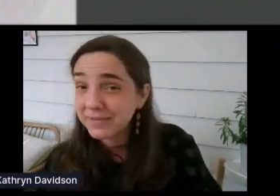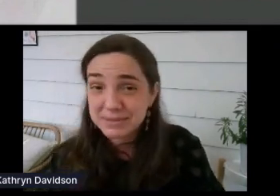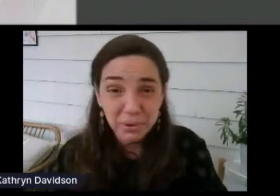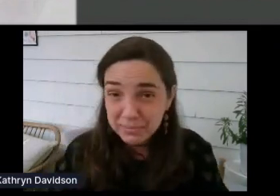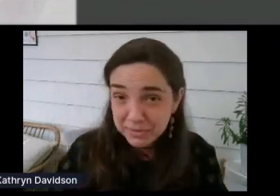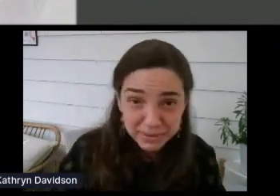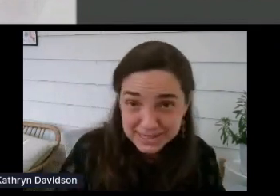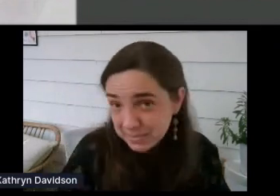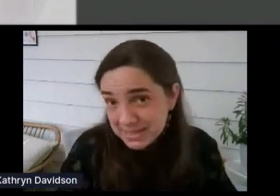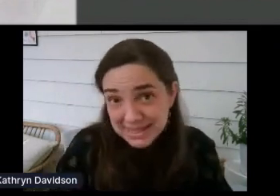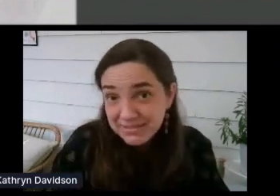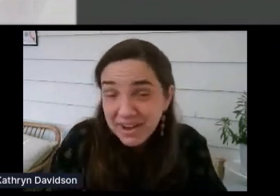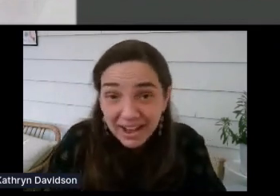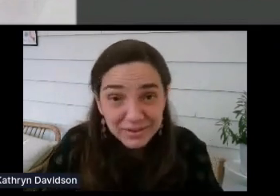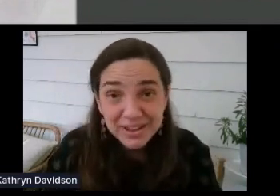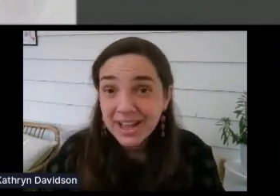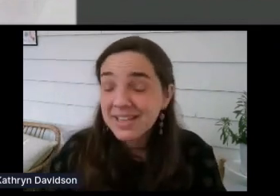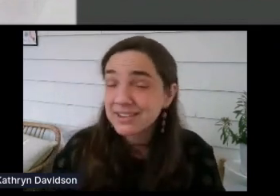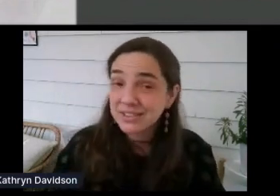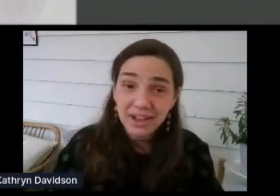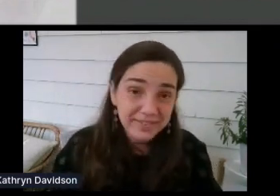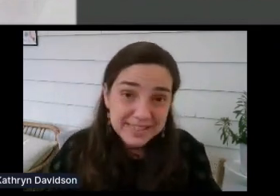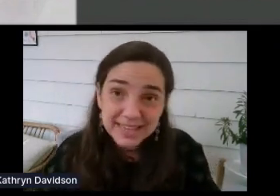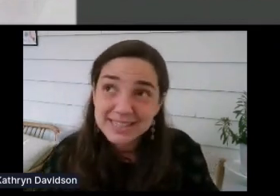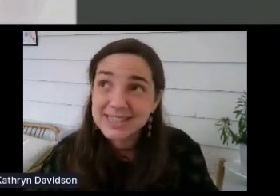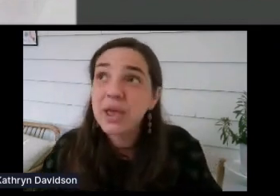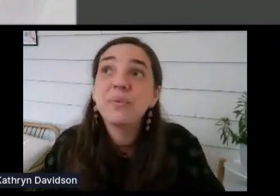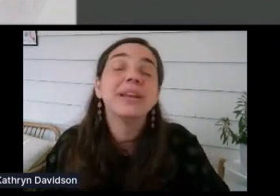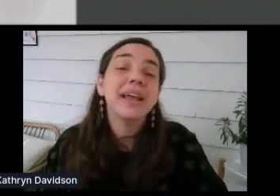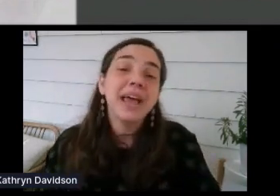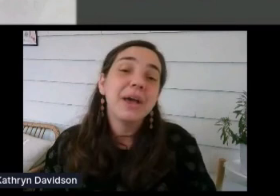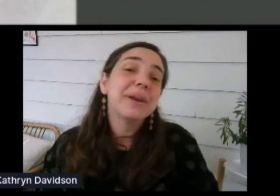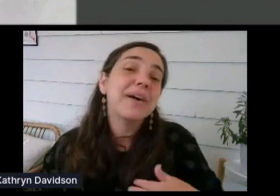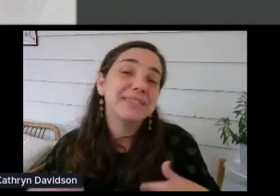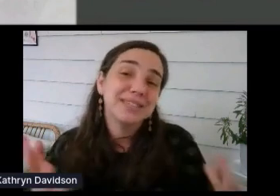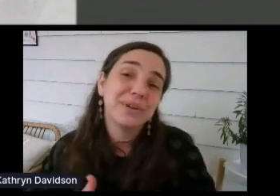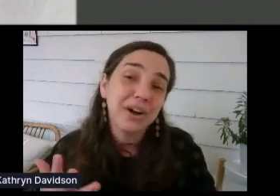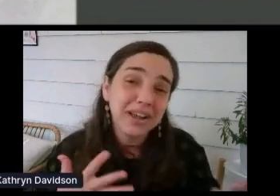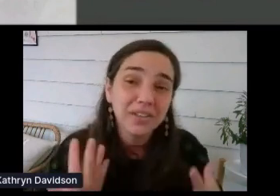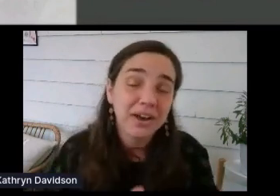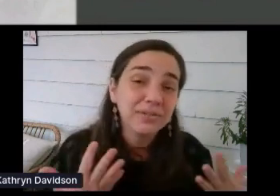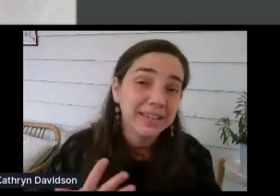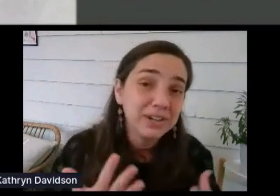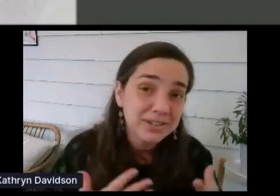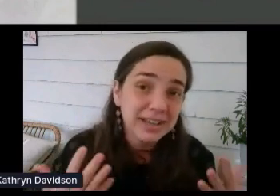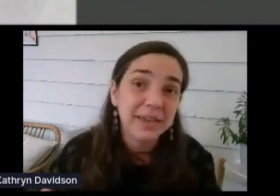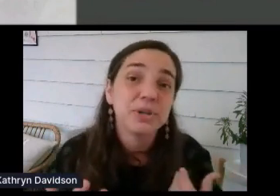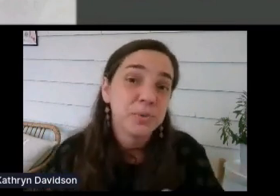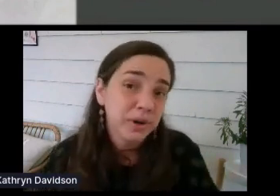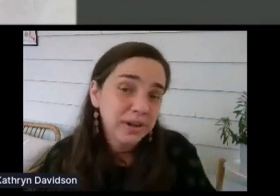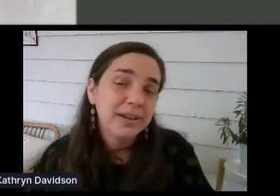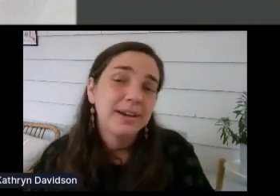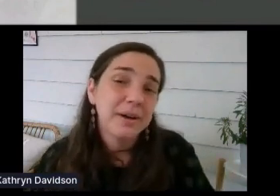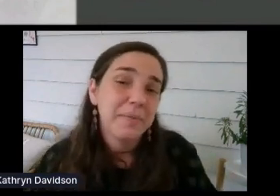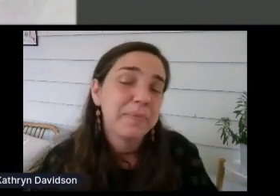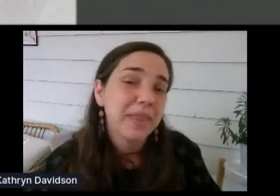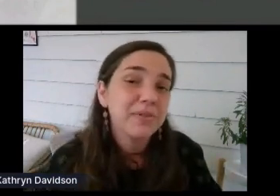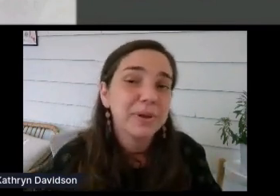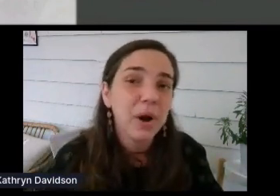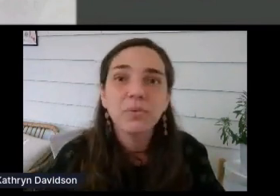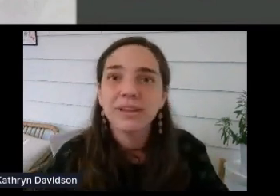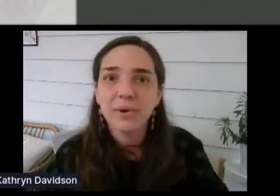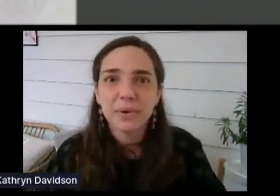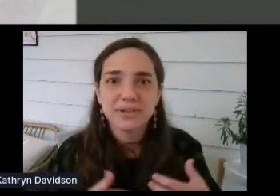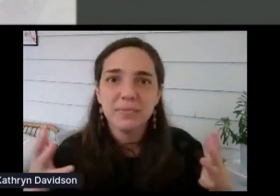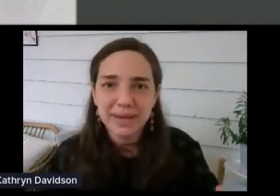studies that only have a small number of participants, like 5. I think there's a lot of insights. It would have us disregarding a lot of really interesting language work